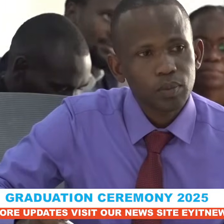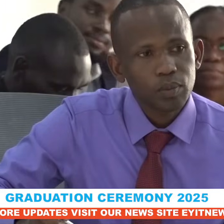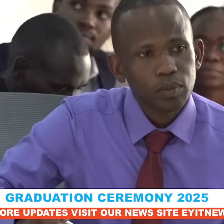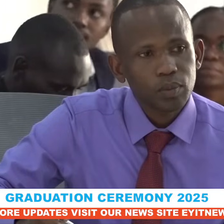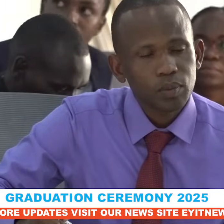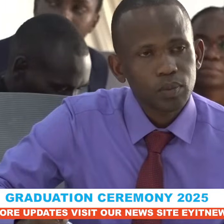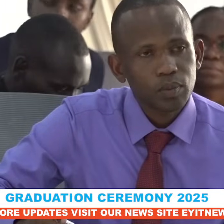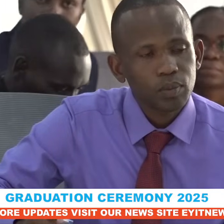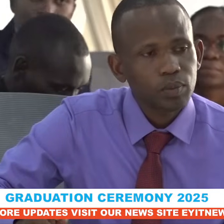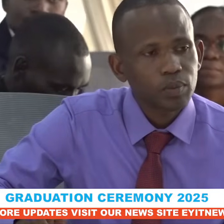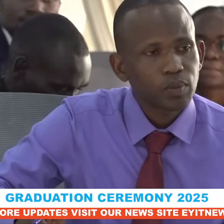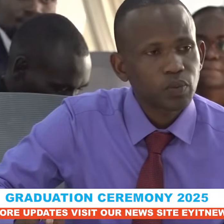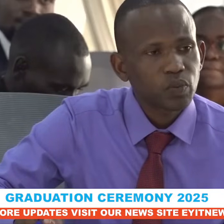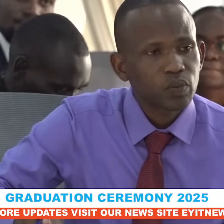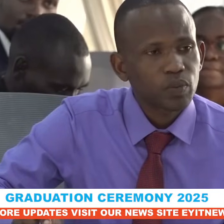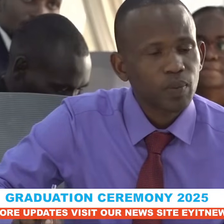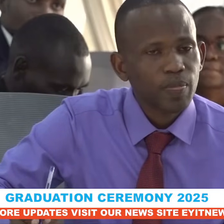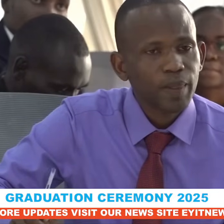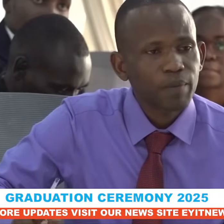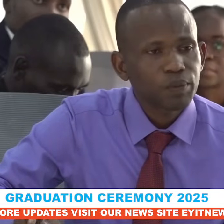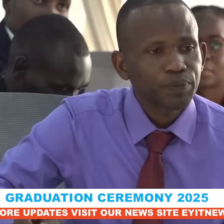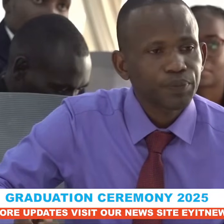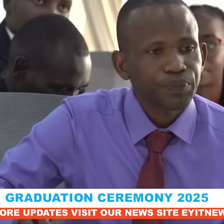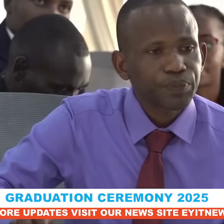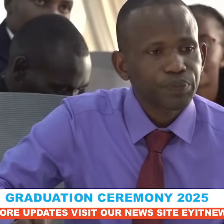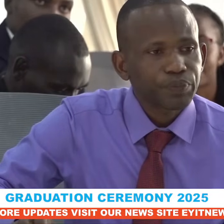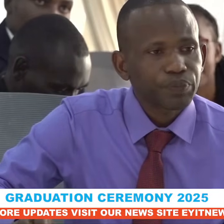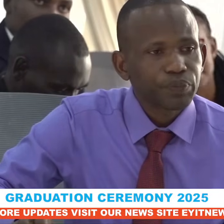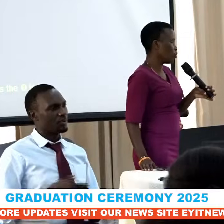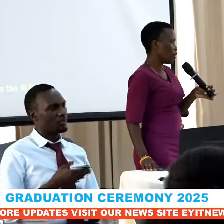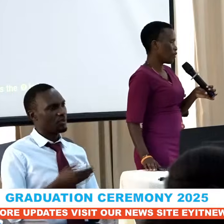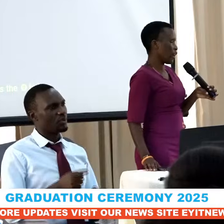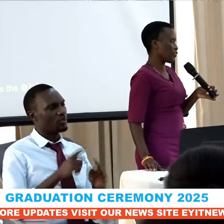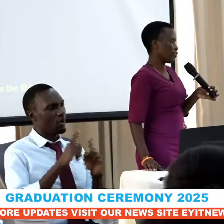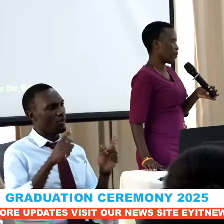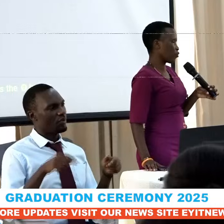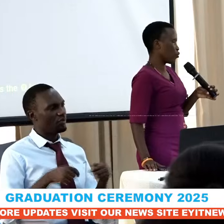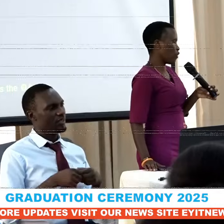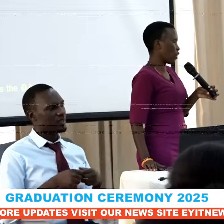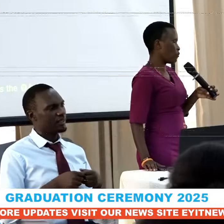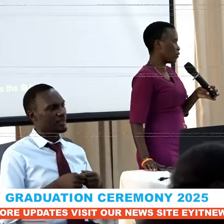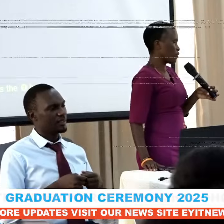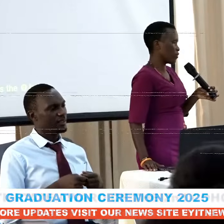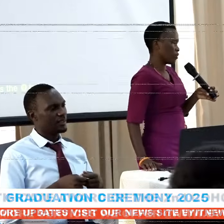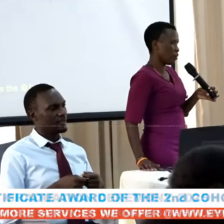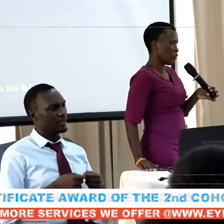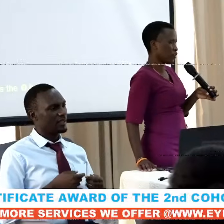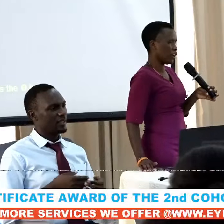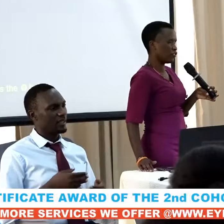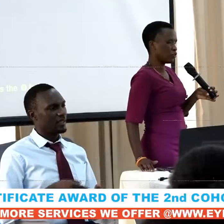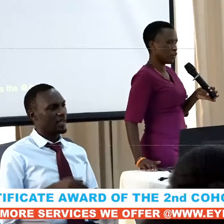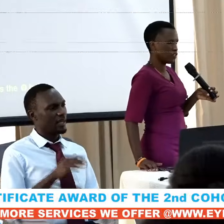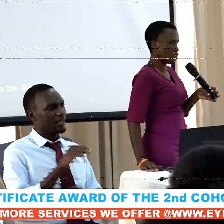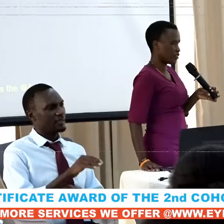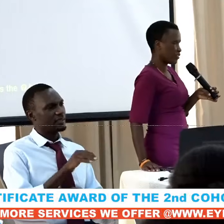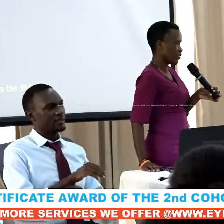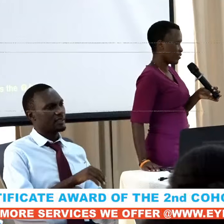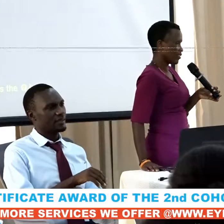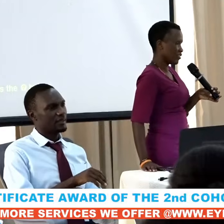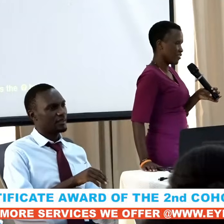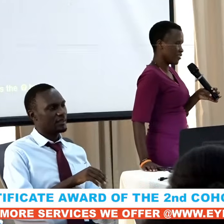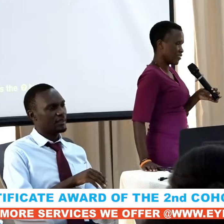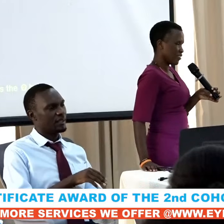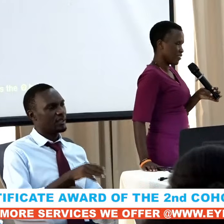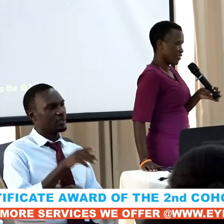an office to seek for a service, instead of them asking you, they ask the person you have come with. What does she want?